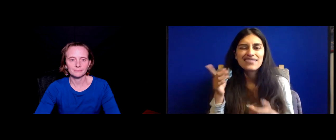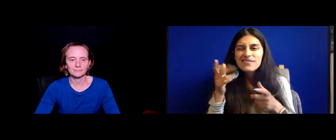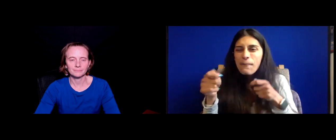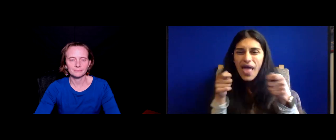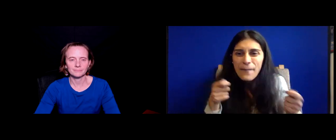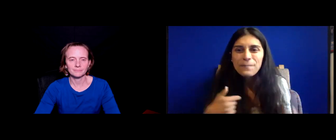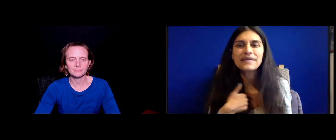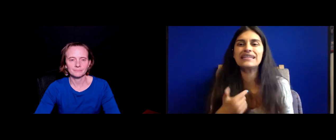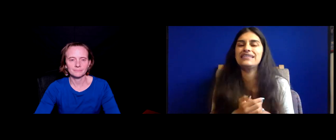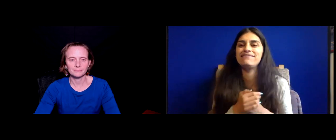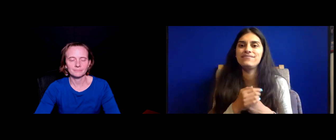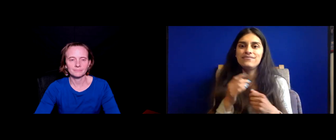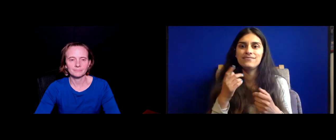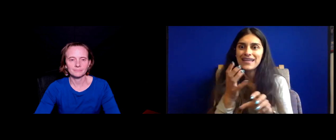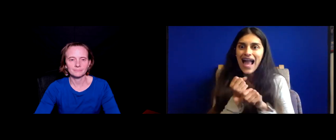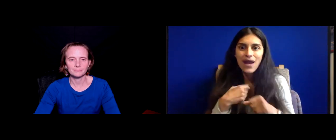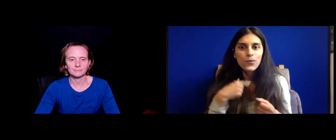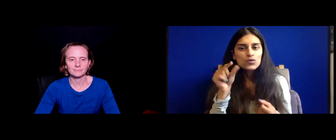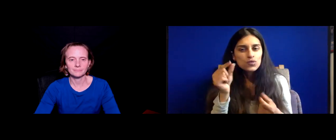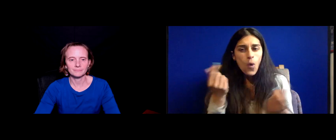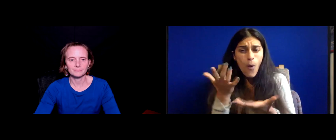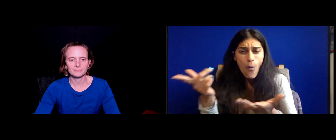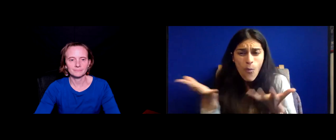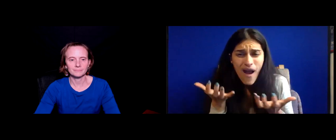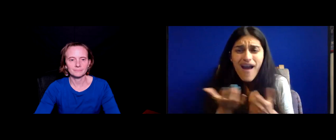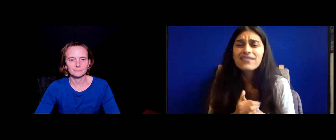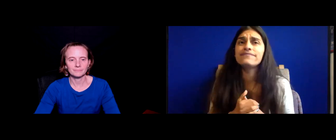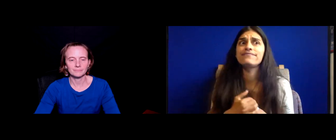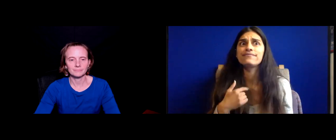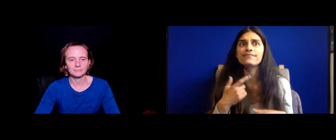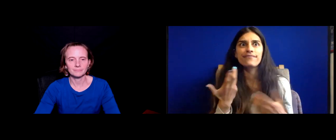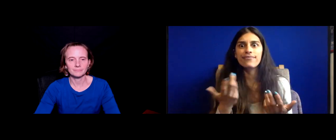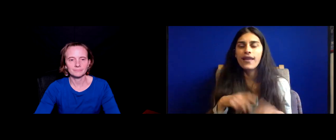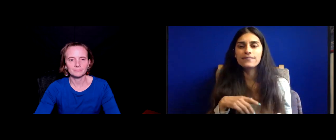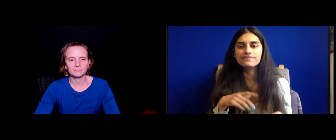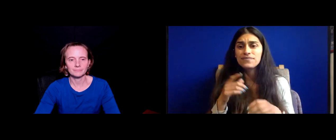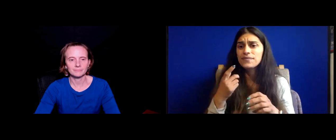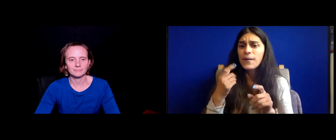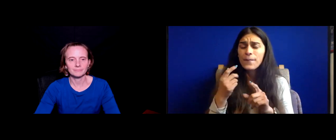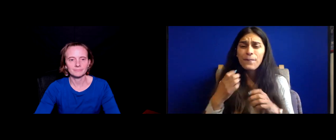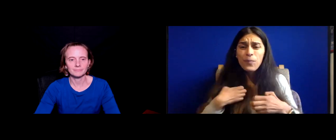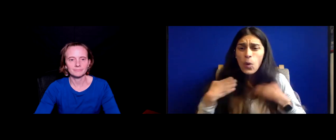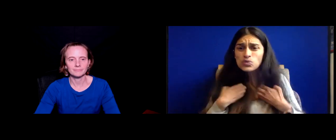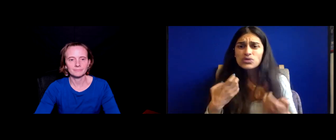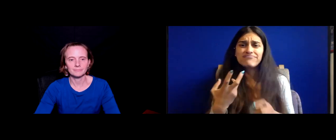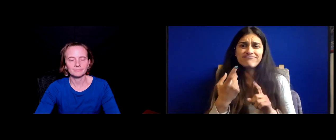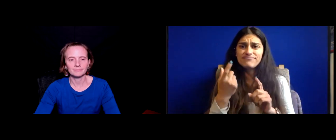on, you know, I noticed that this person started to manipulate me just to get what they